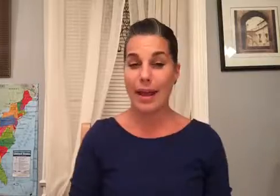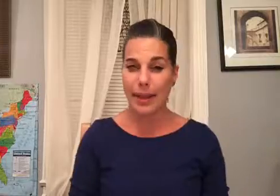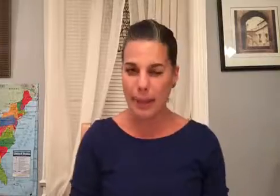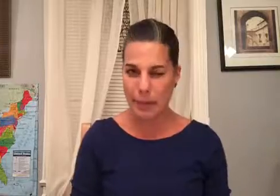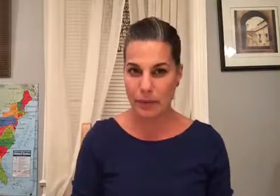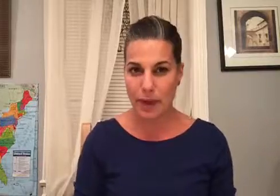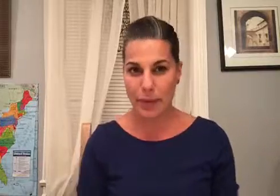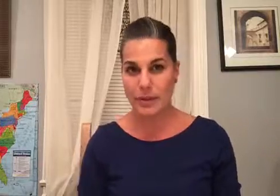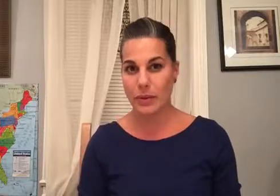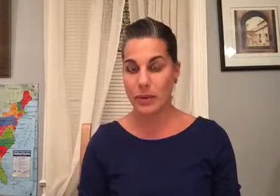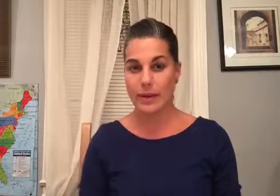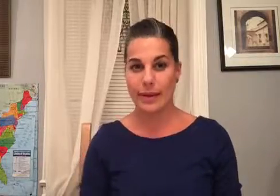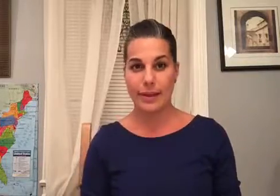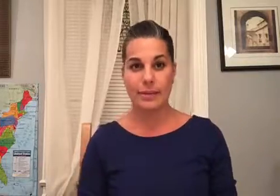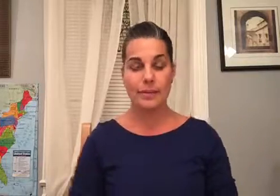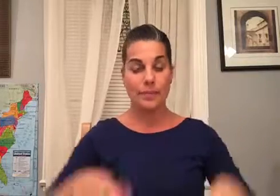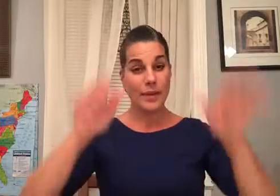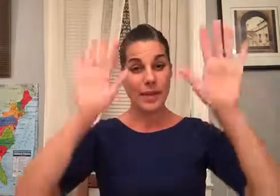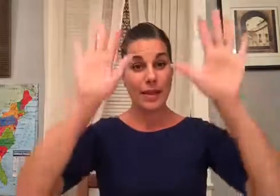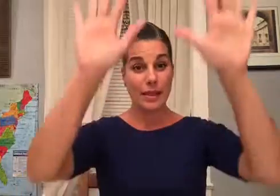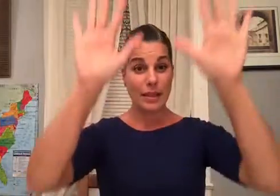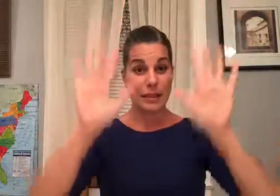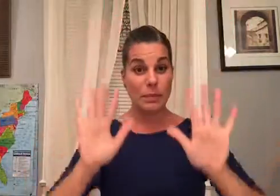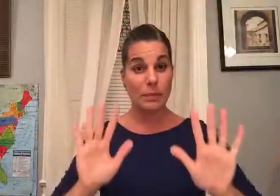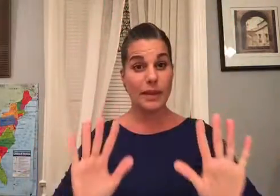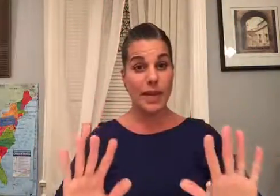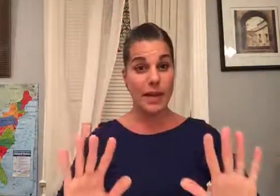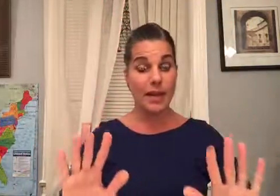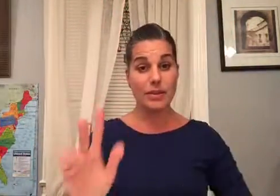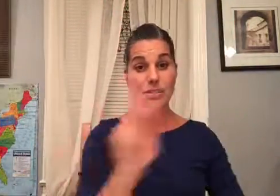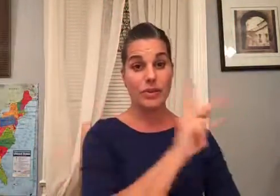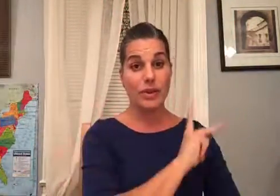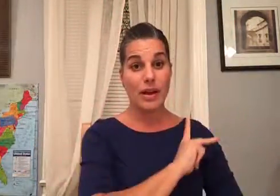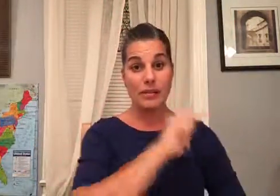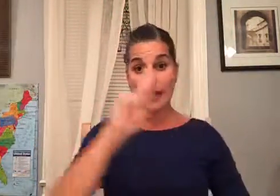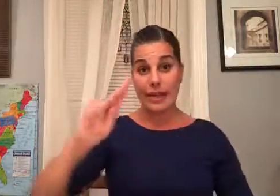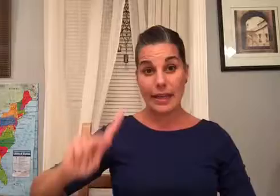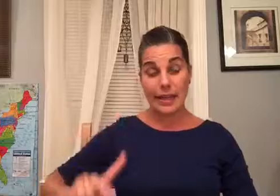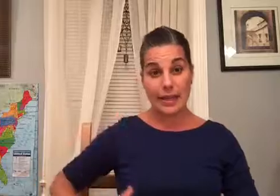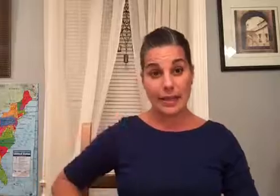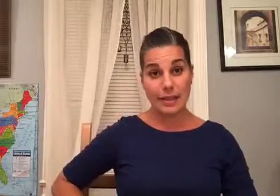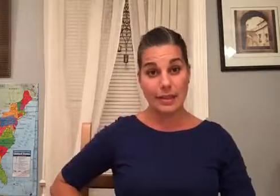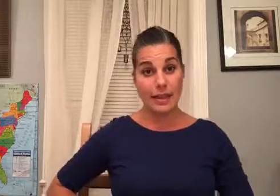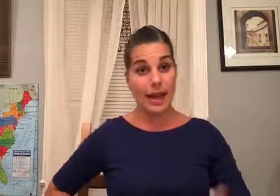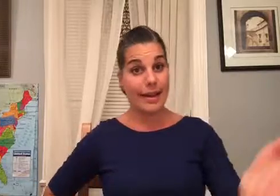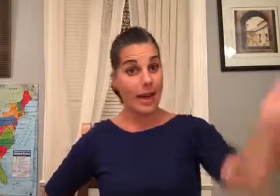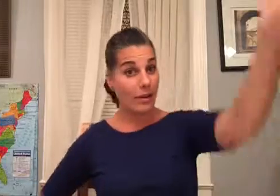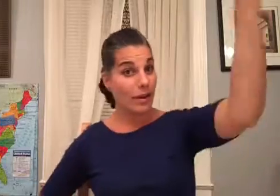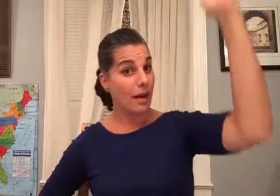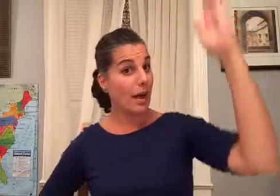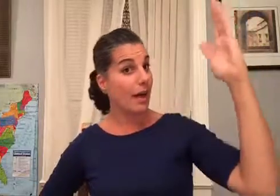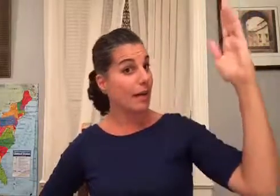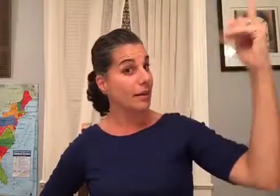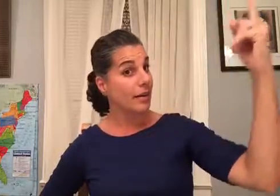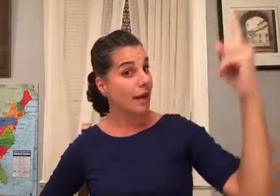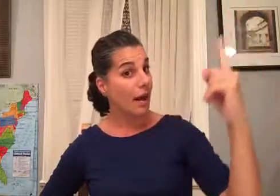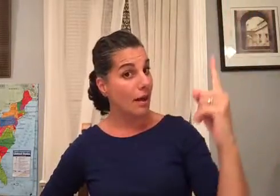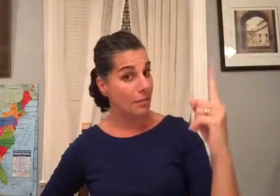I like it better that way, so it looks like this. The splendor of a king. And now God